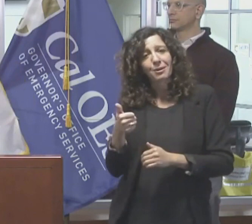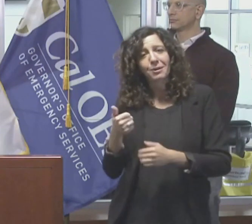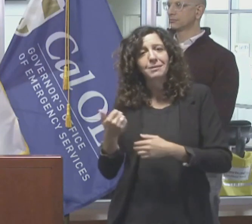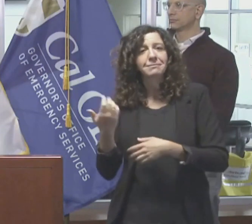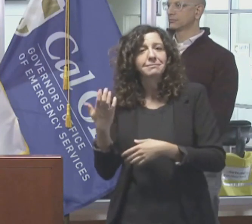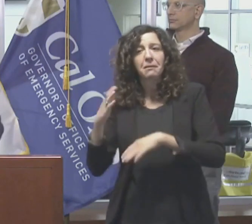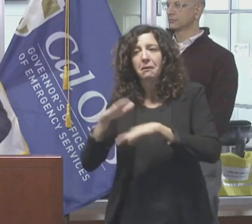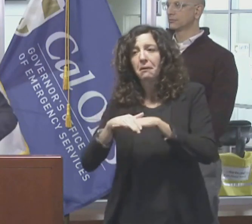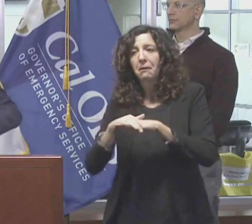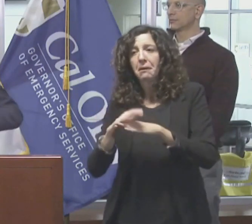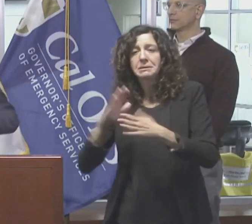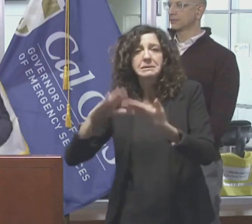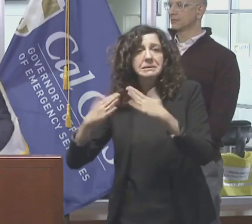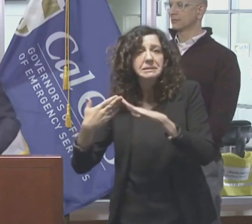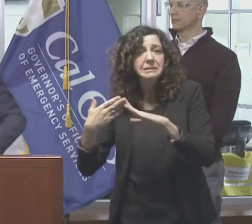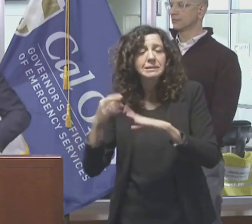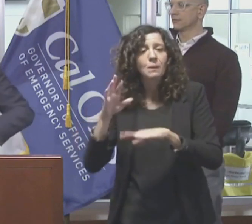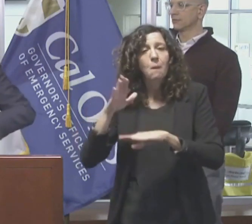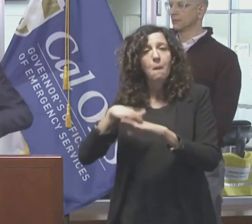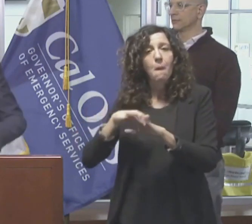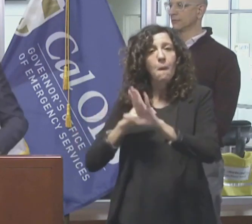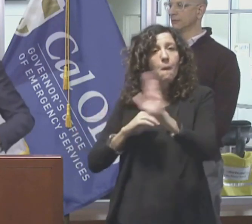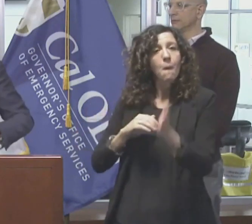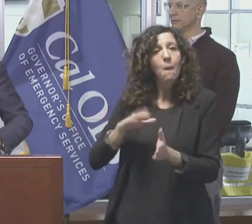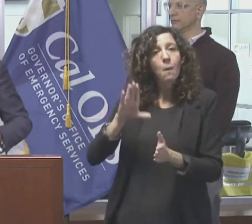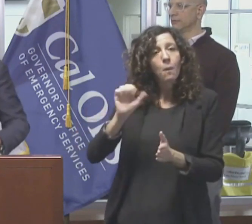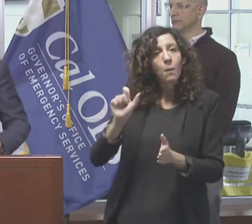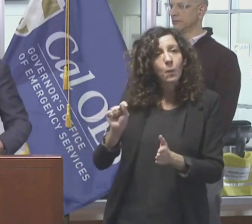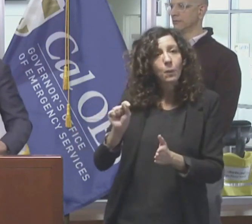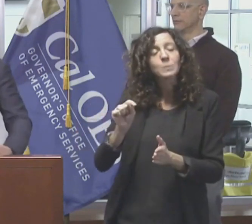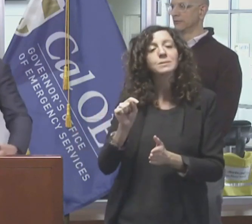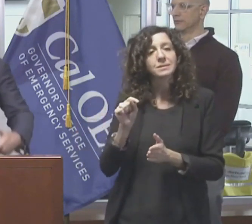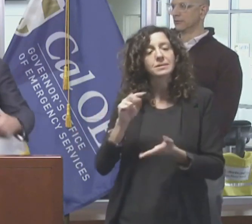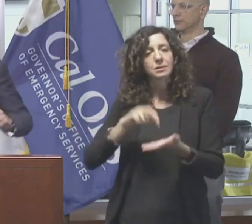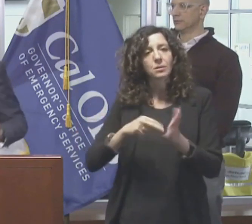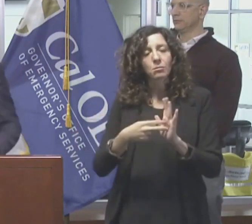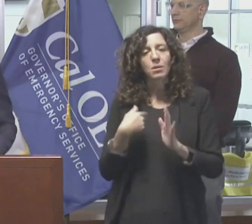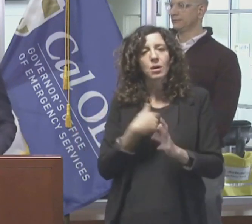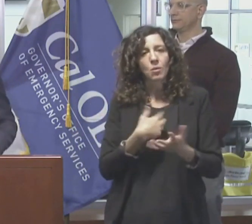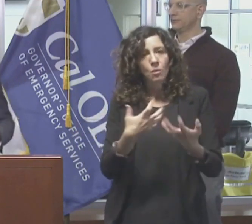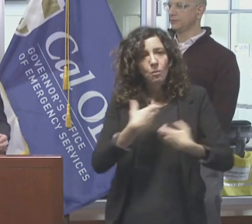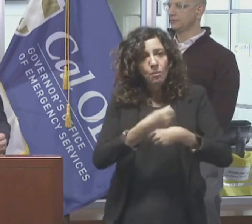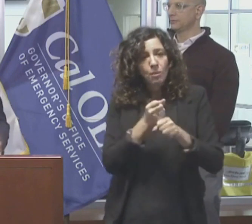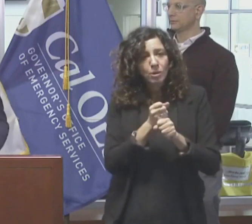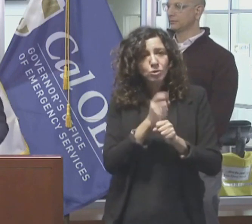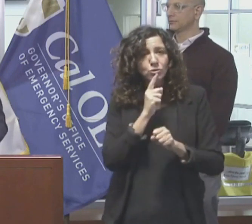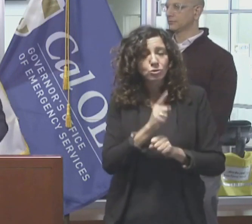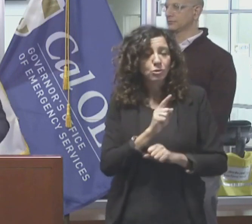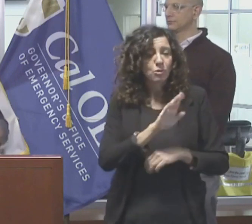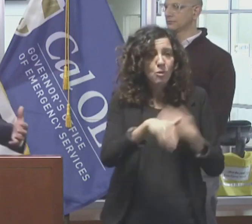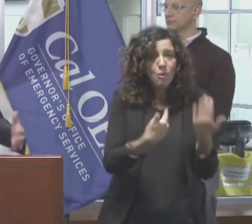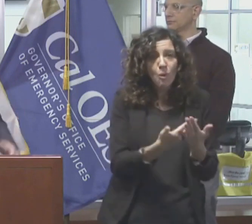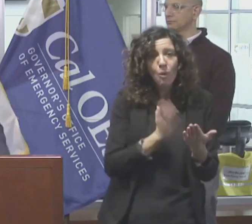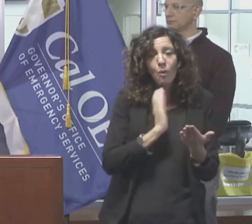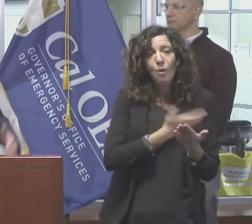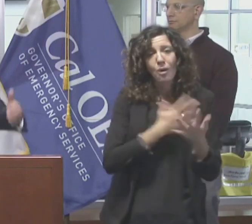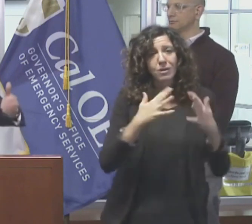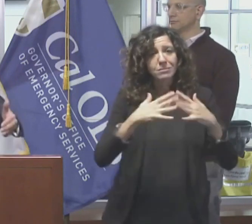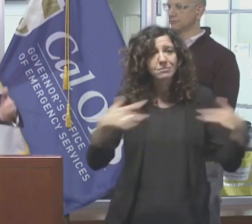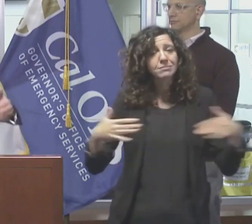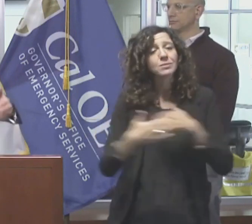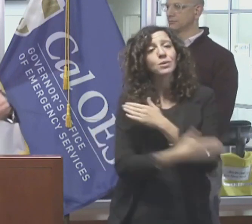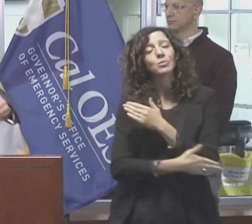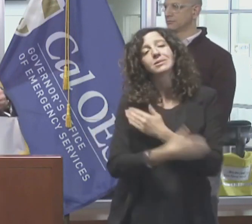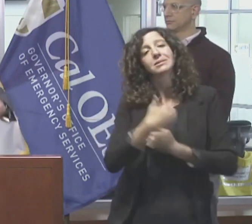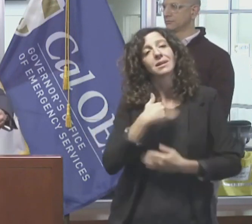on the coast with large social safety nets. And so we have to meet the needs of all of our diverse communities.